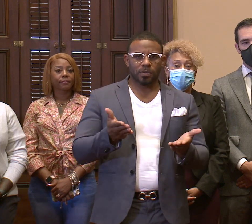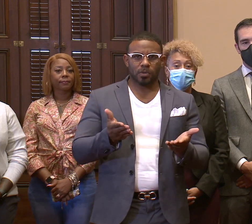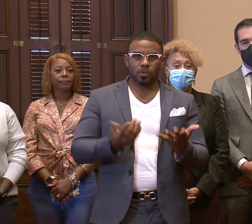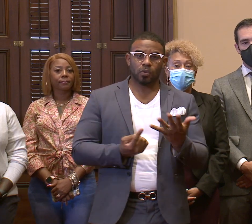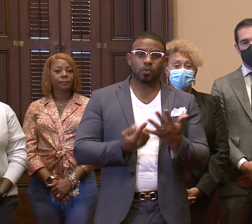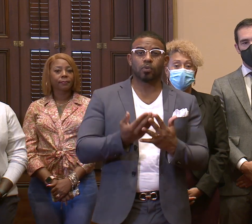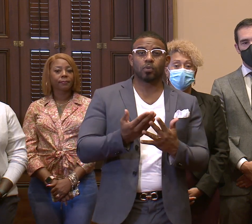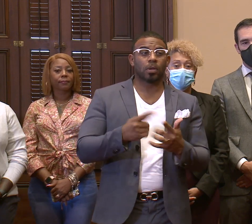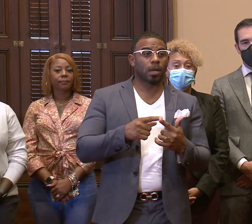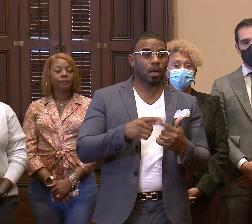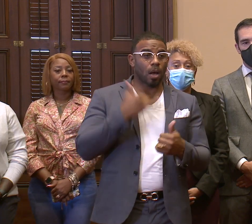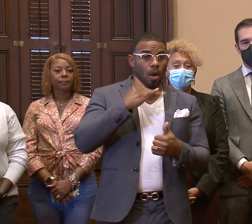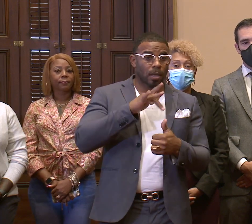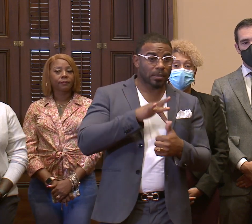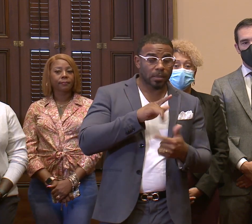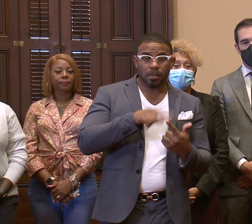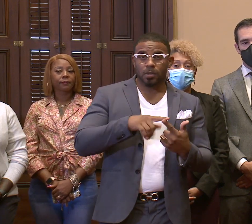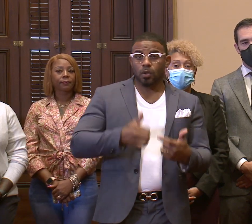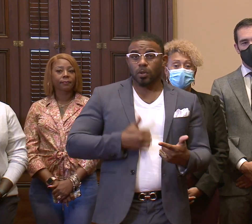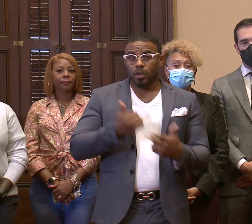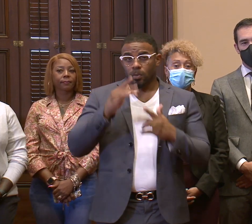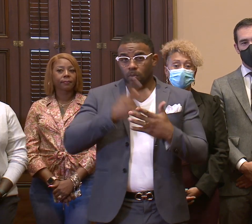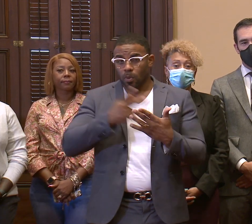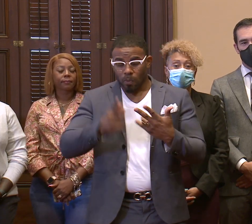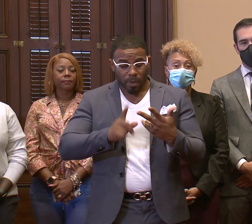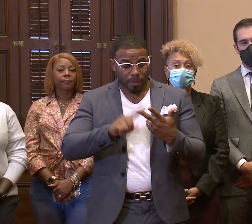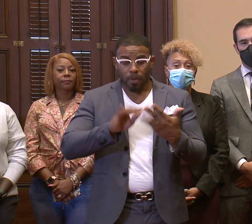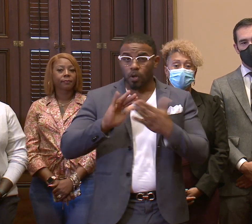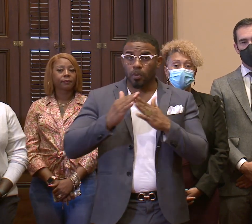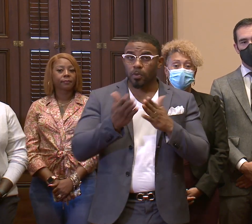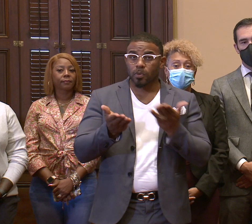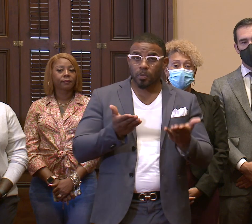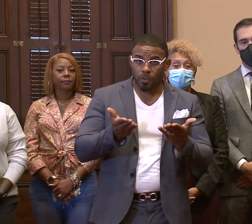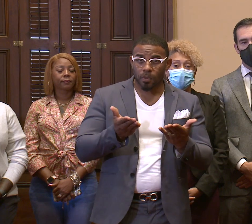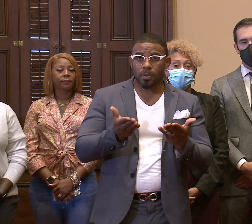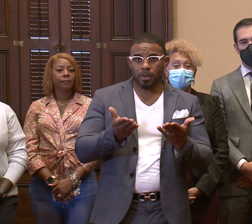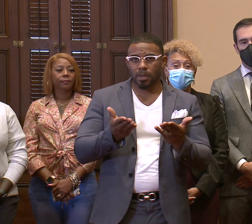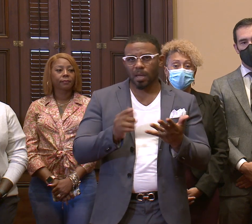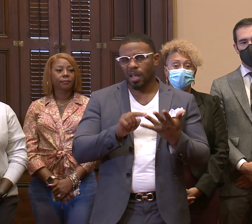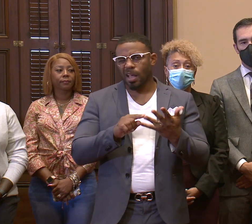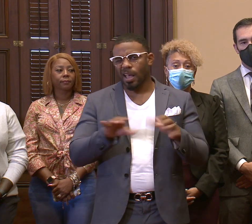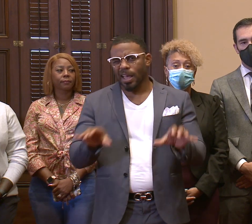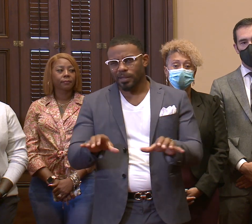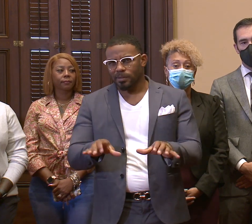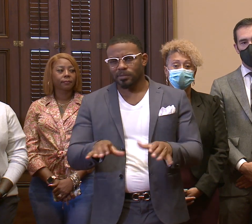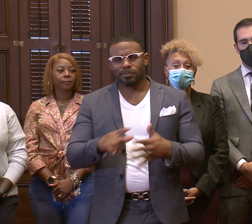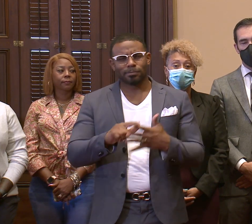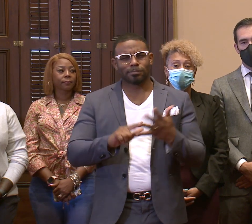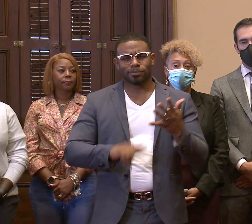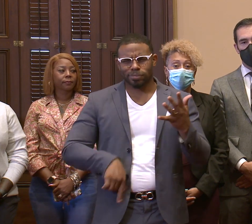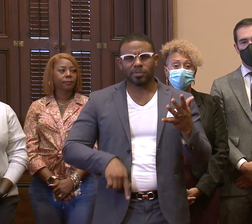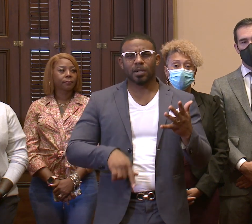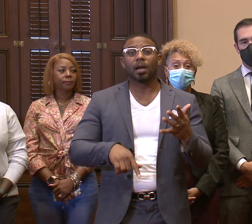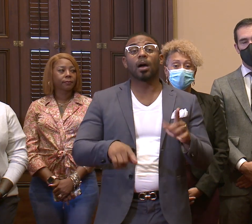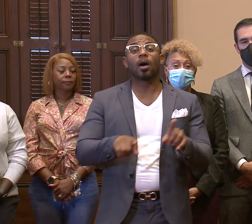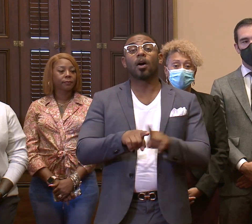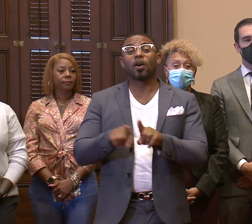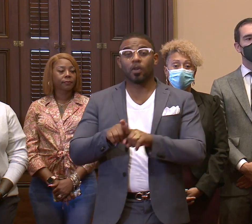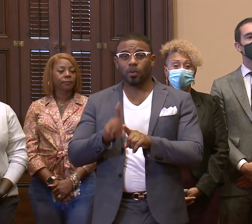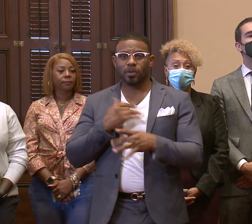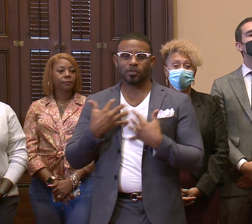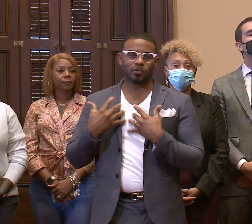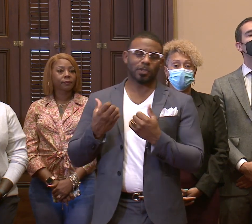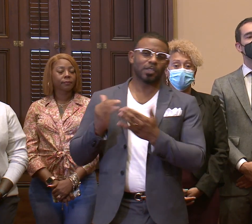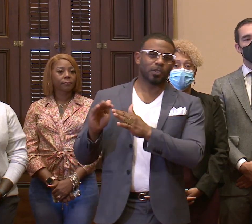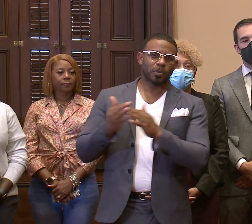through call center, residential programming, and community services and activities. Additionally, we will